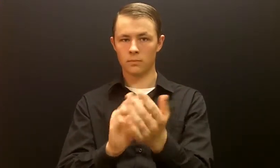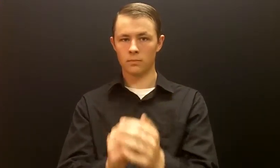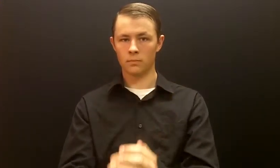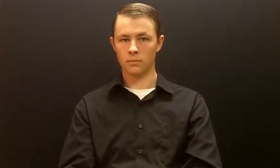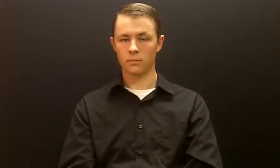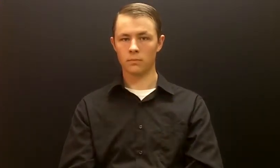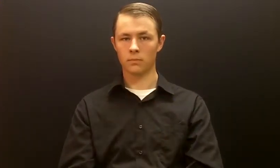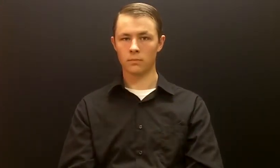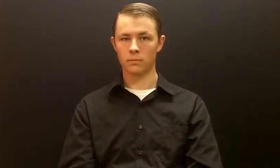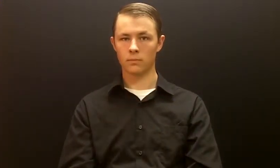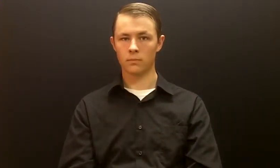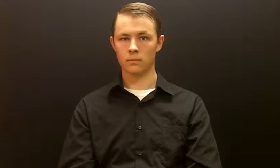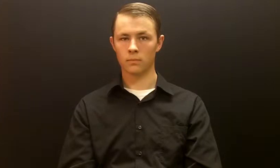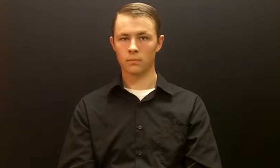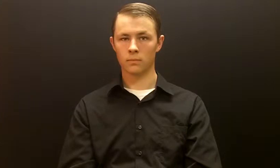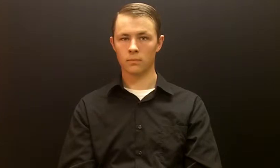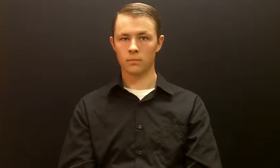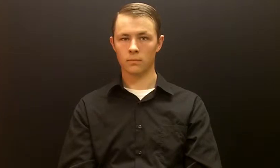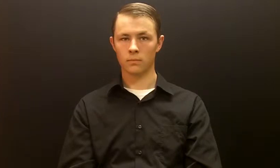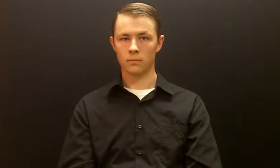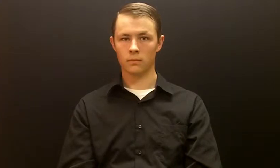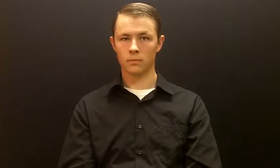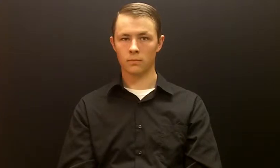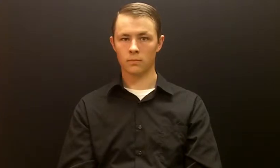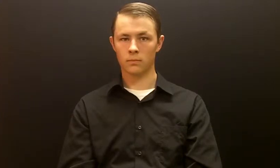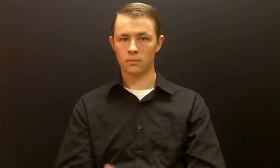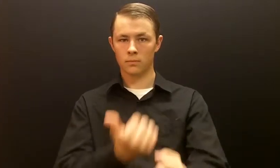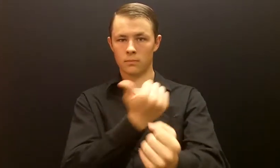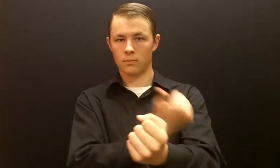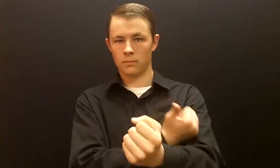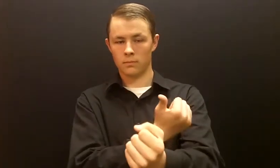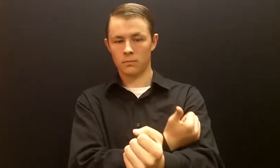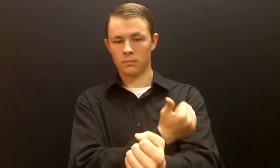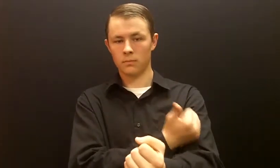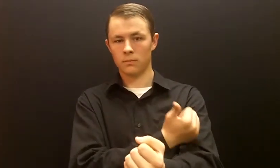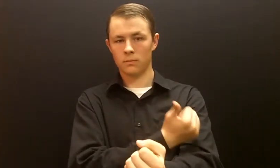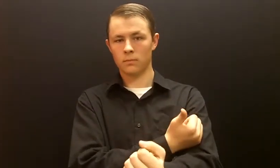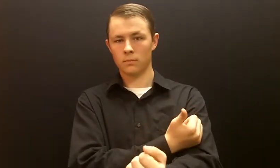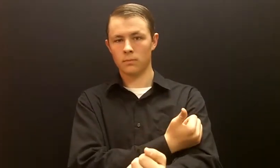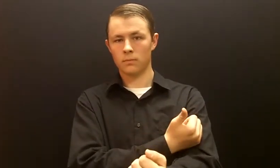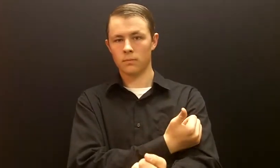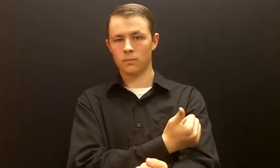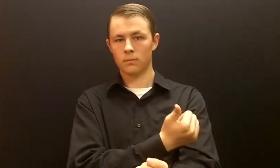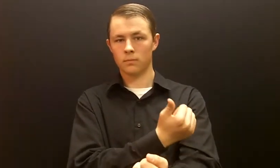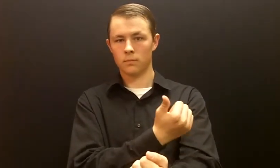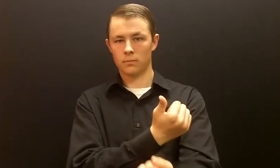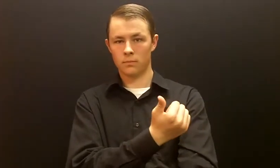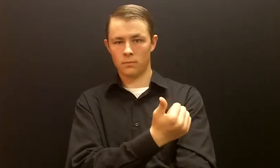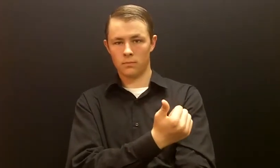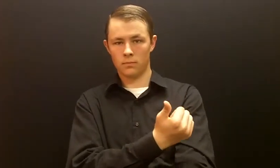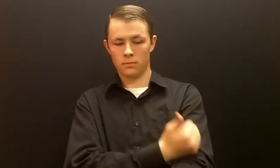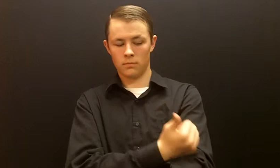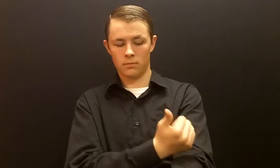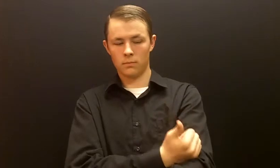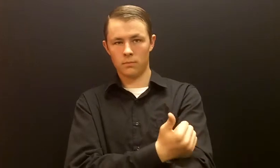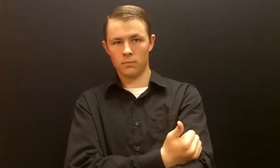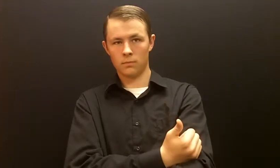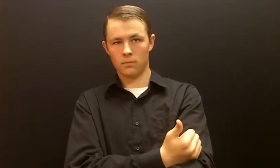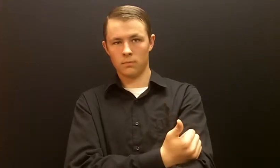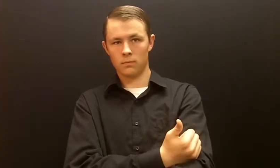drug that you're thinking about for drug abuse, then it would be this kind of a drug. And it's done right here, like you're doing